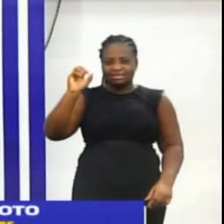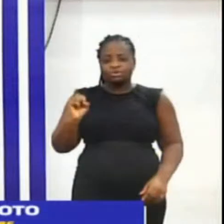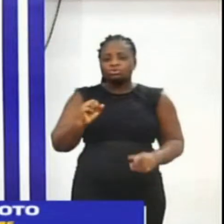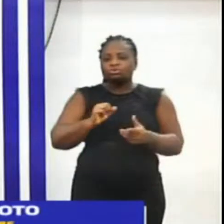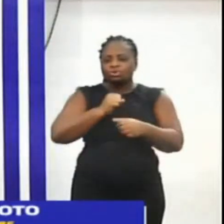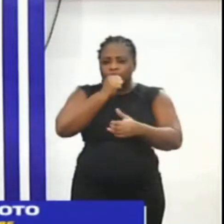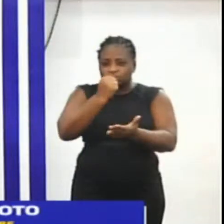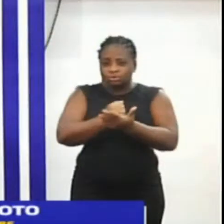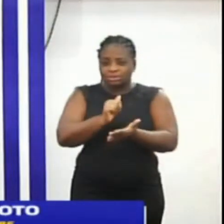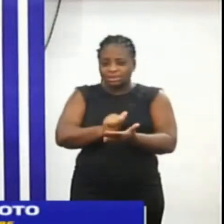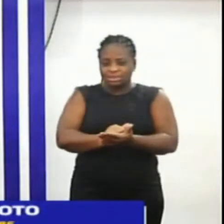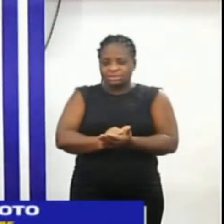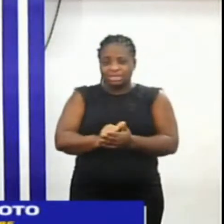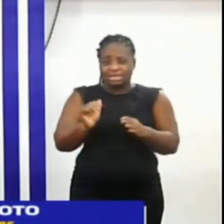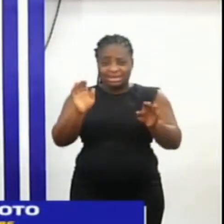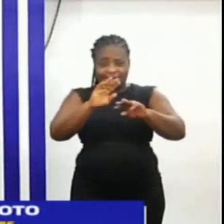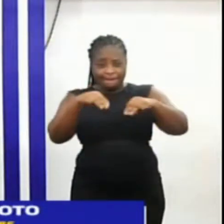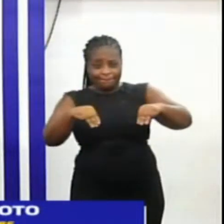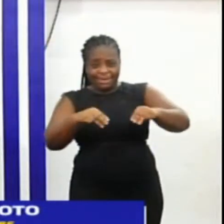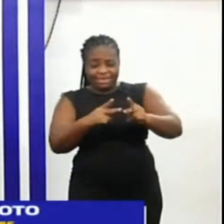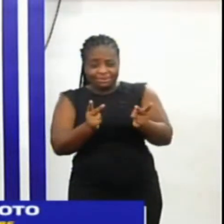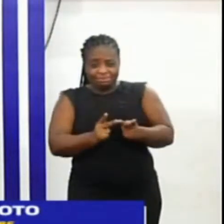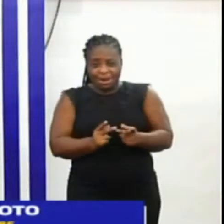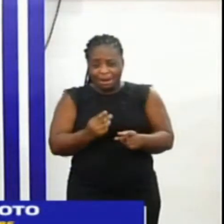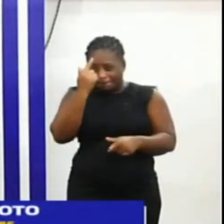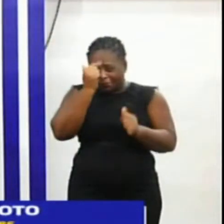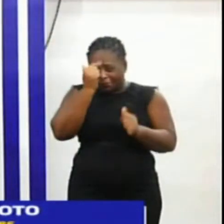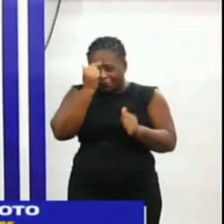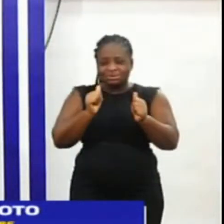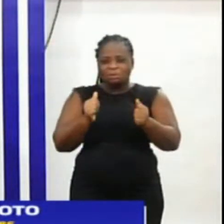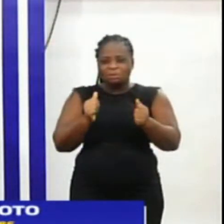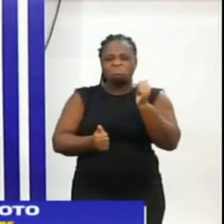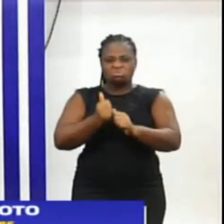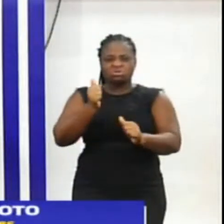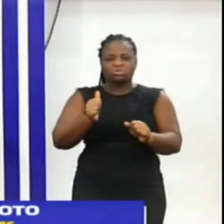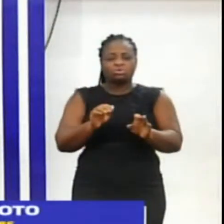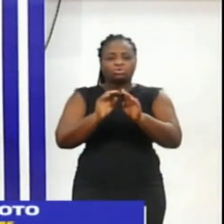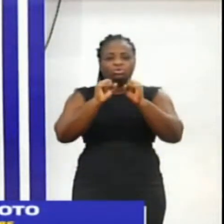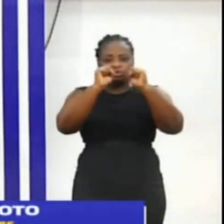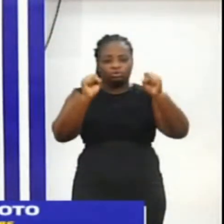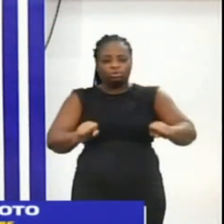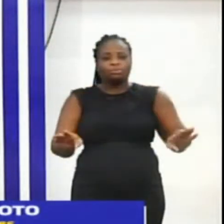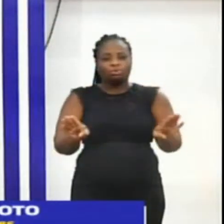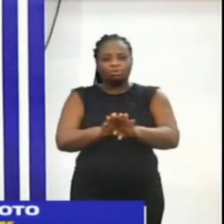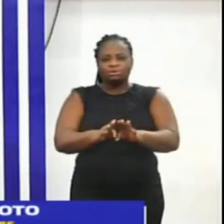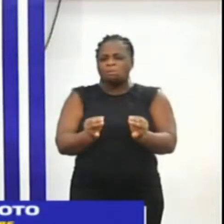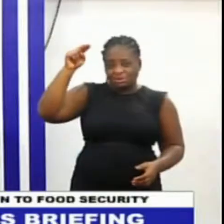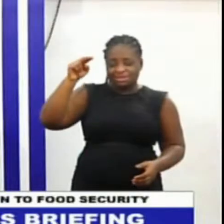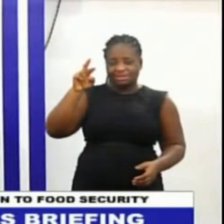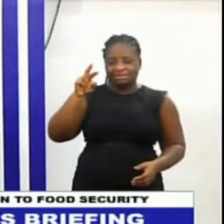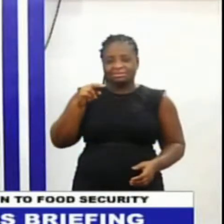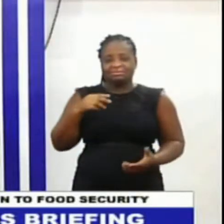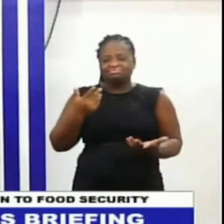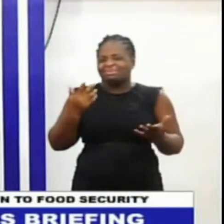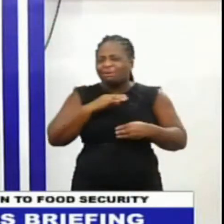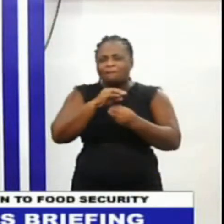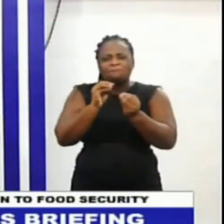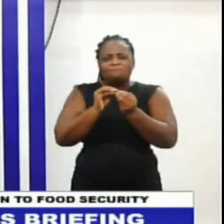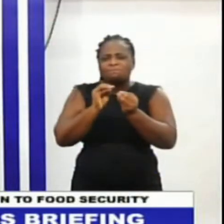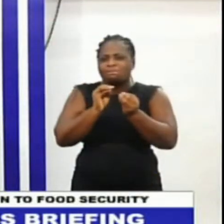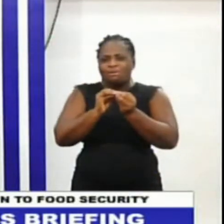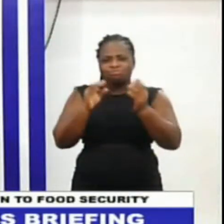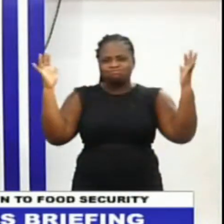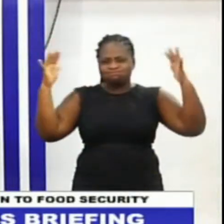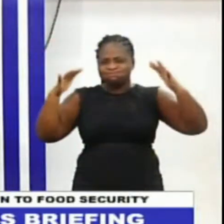in the markets, because most of the stores will be closed to business, there will be plenty of space for the market.